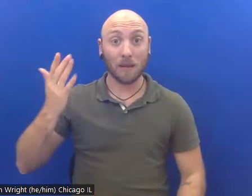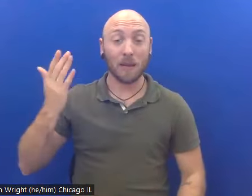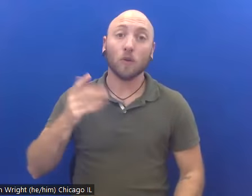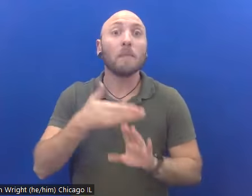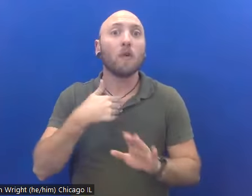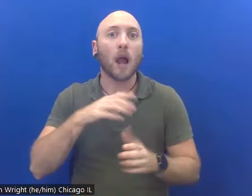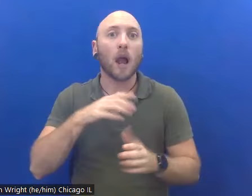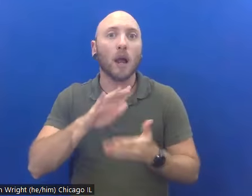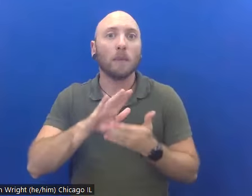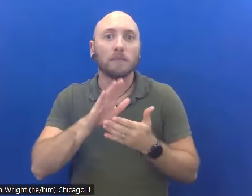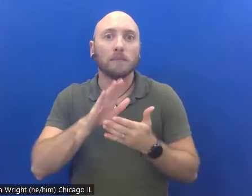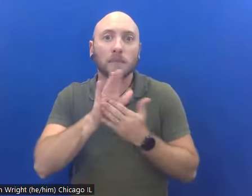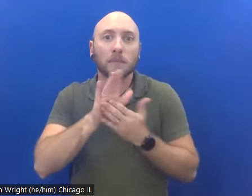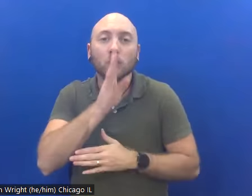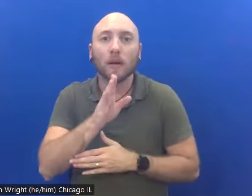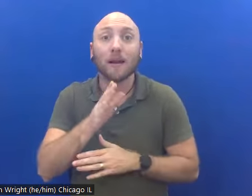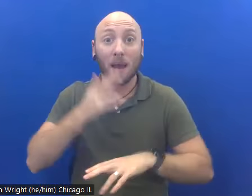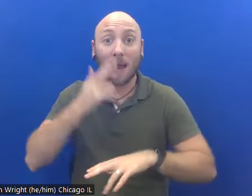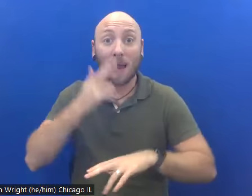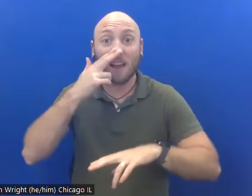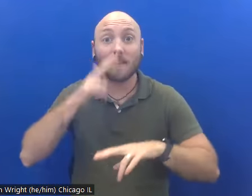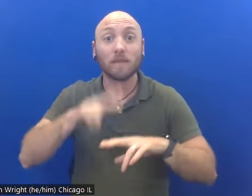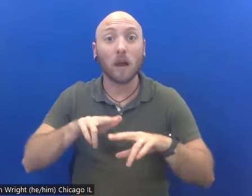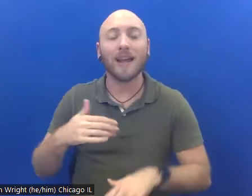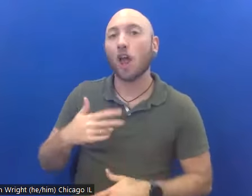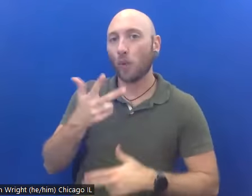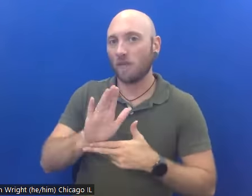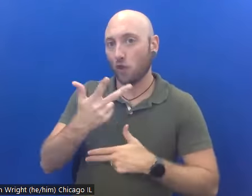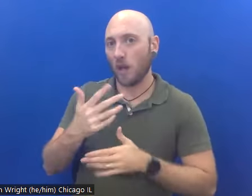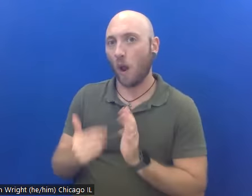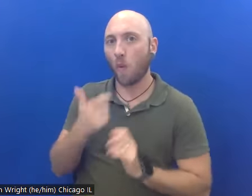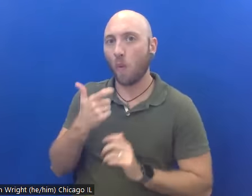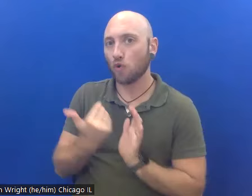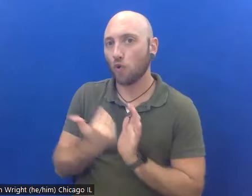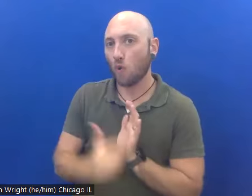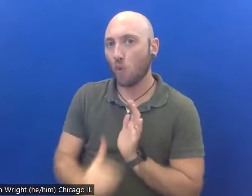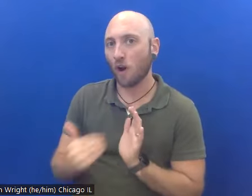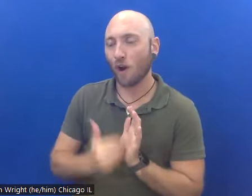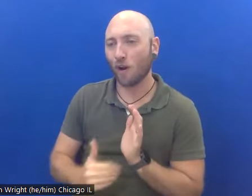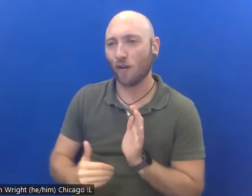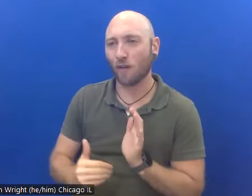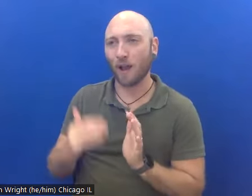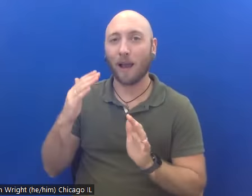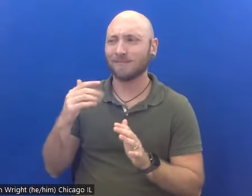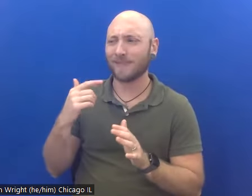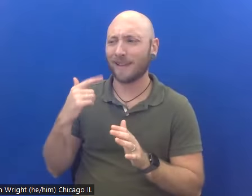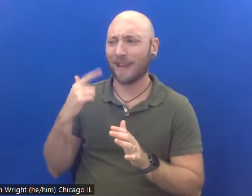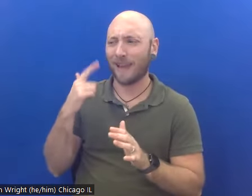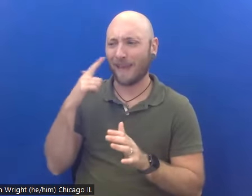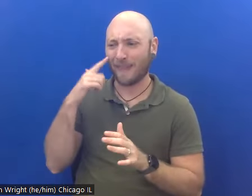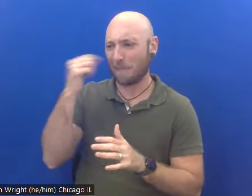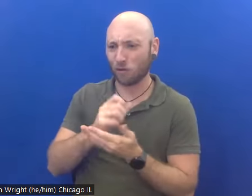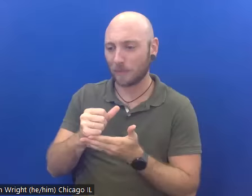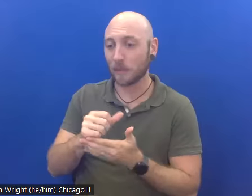same 3 movies over and over and over and over again. I can pretty much quote them. I can't anymore, I don't think. I was watching